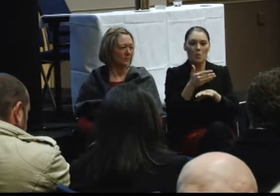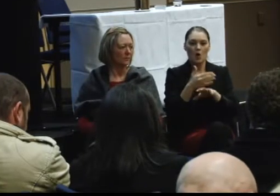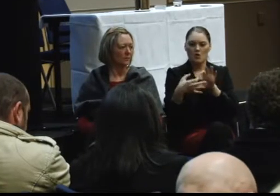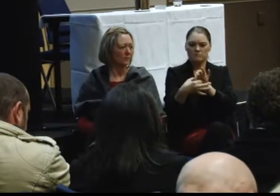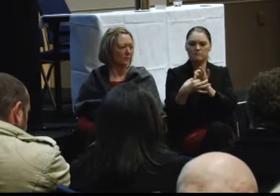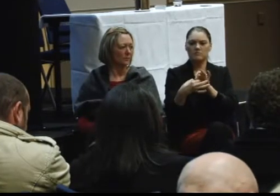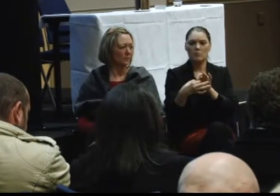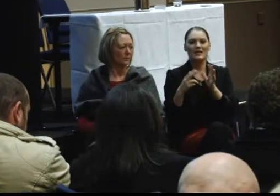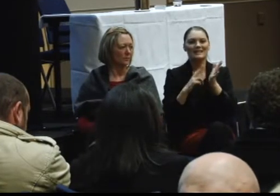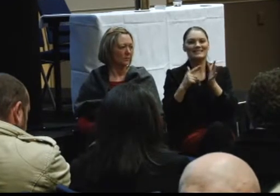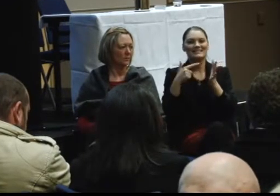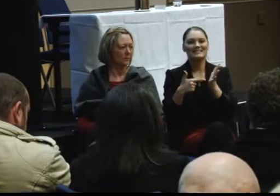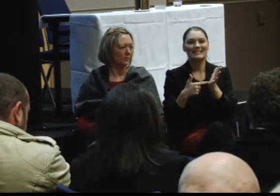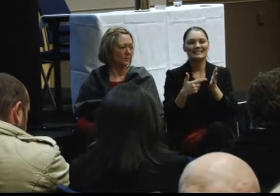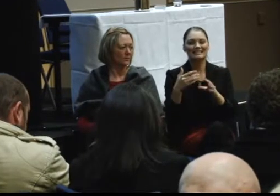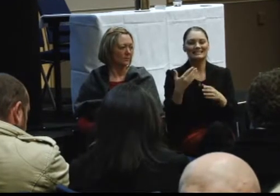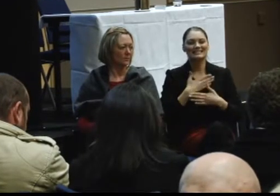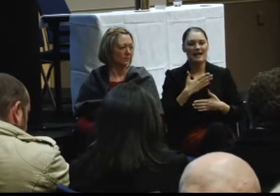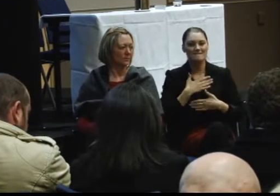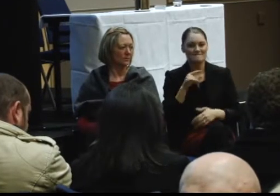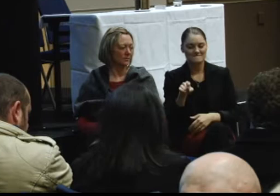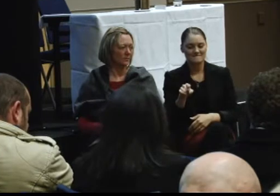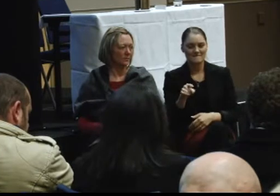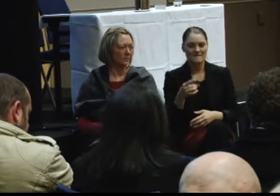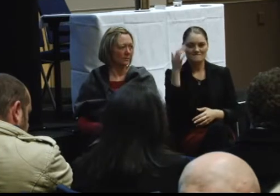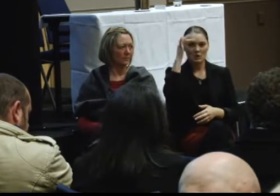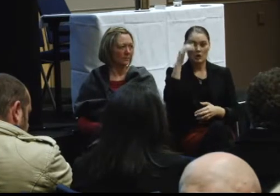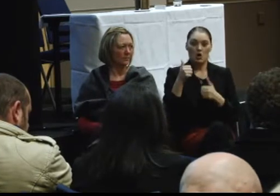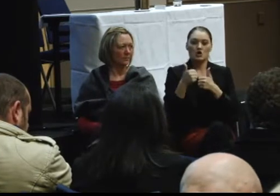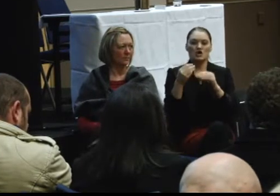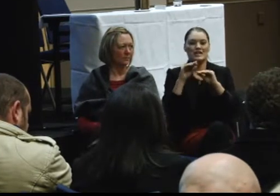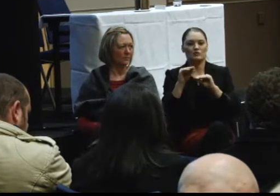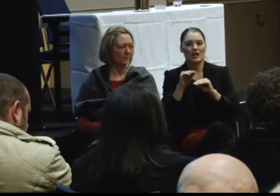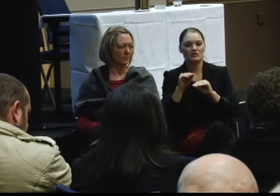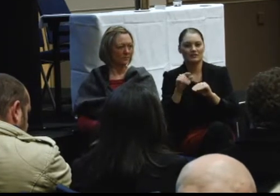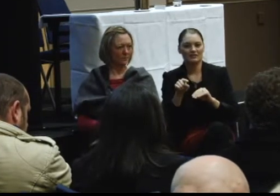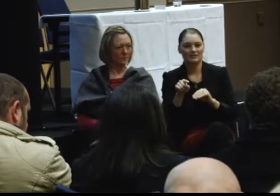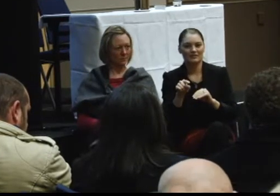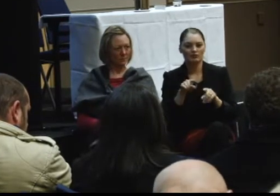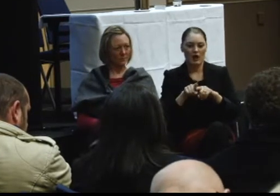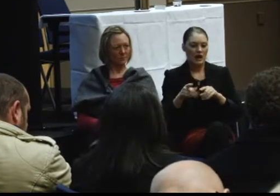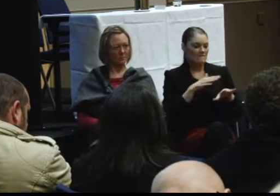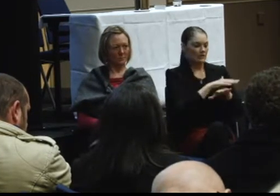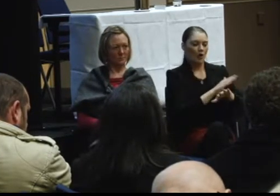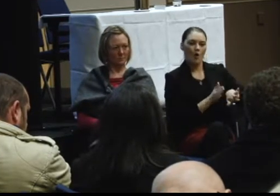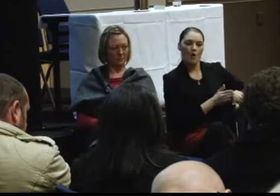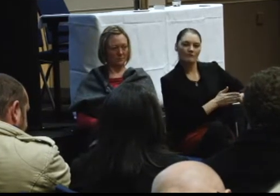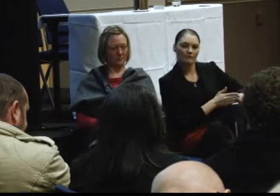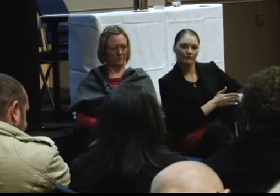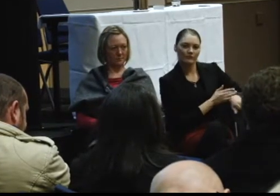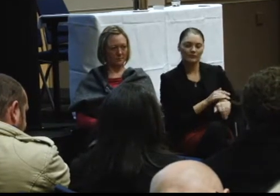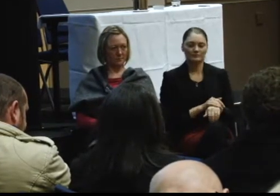NetSafe anyway and more with a philosophy of good education rather than any sort of filtering. We still